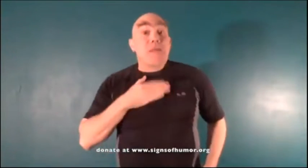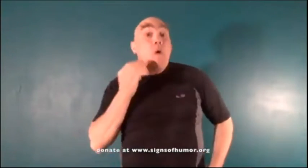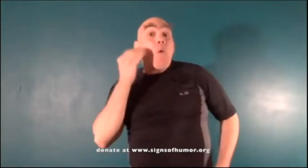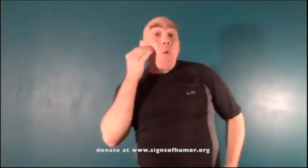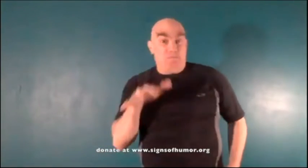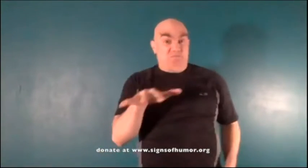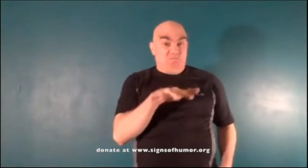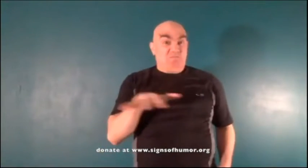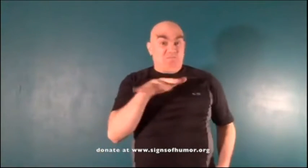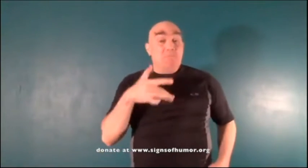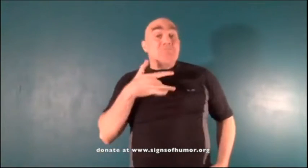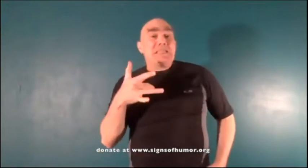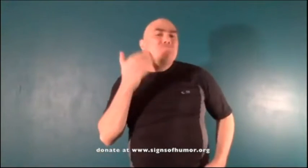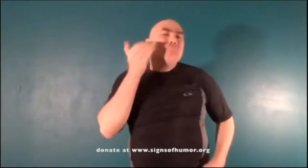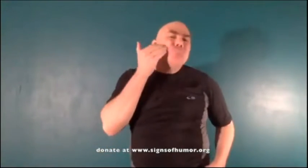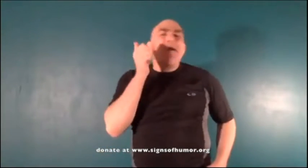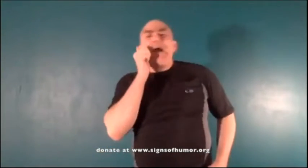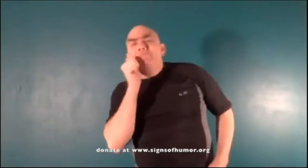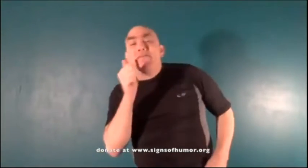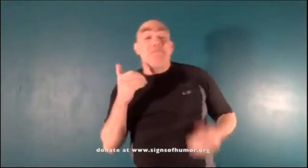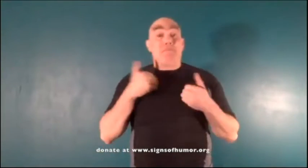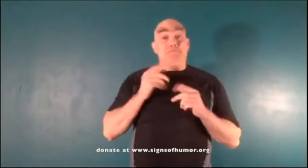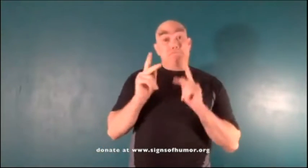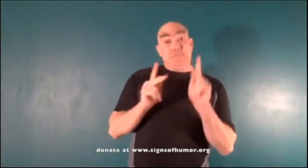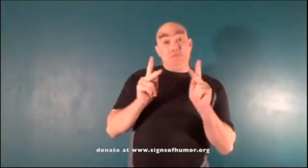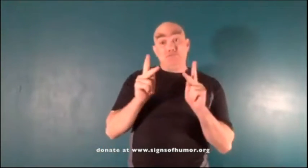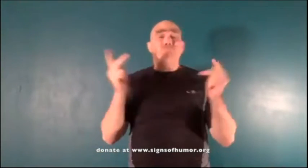okay. So my cat should have been named Moses.